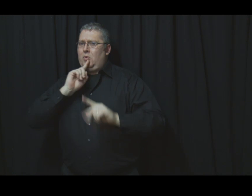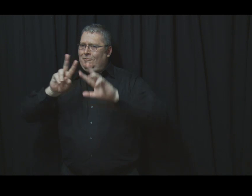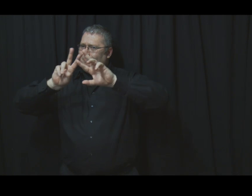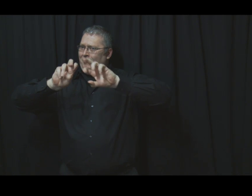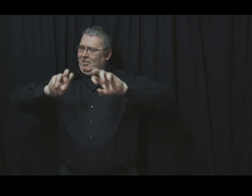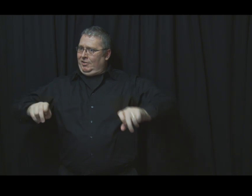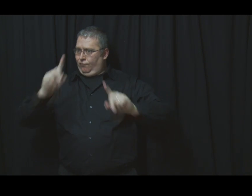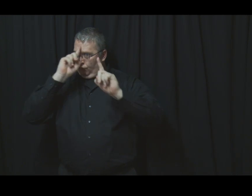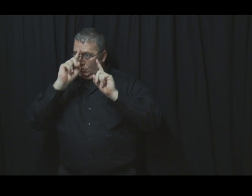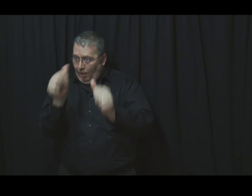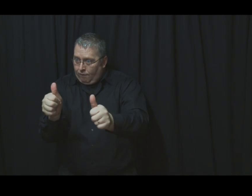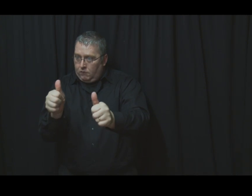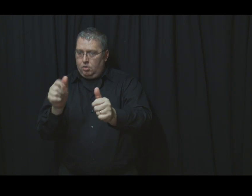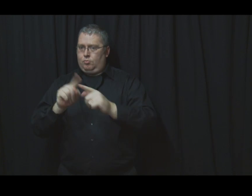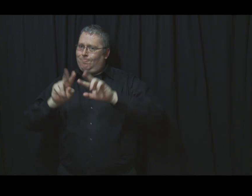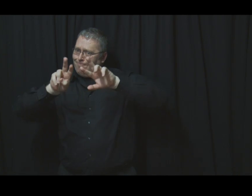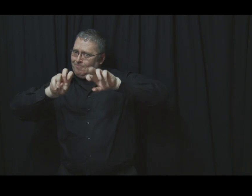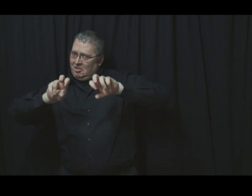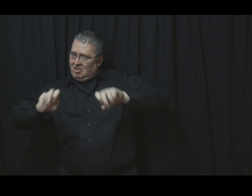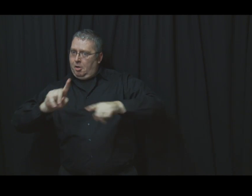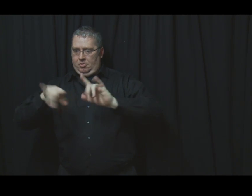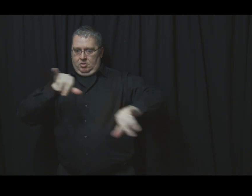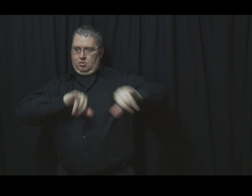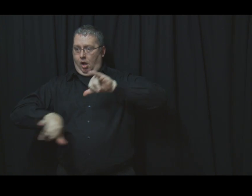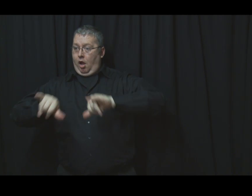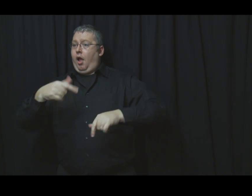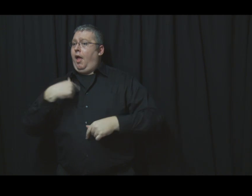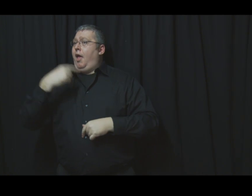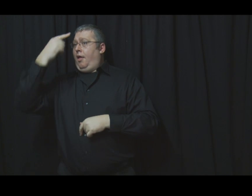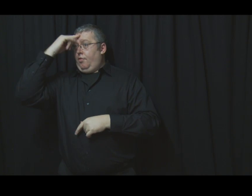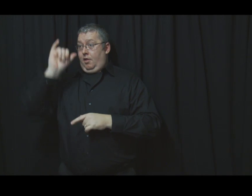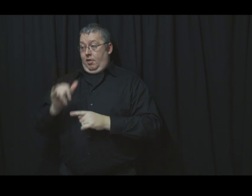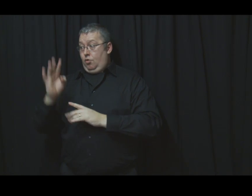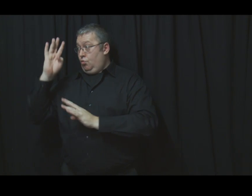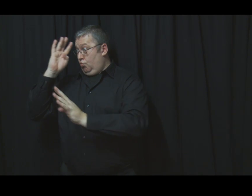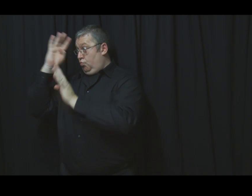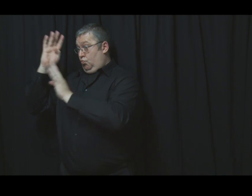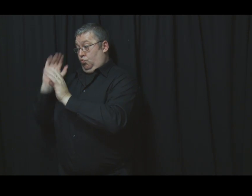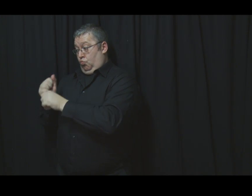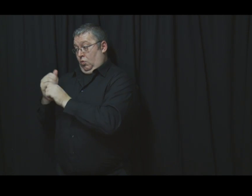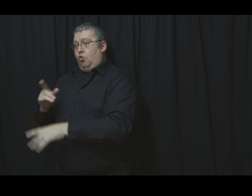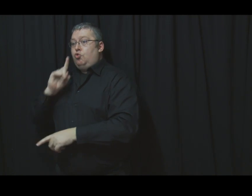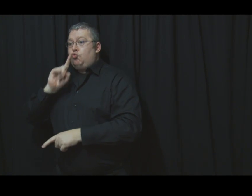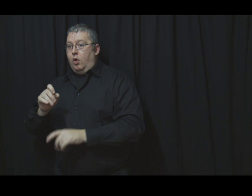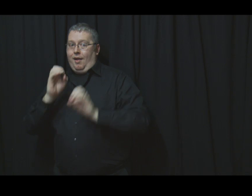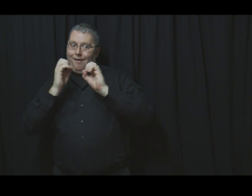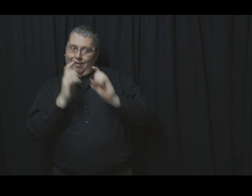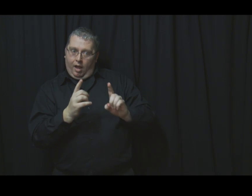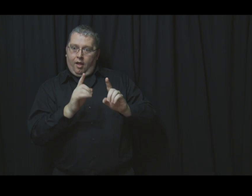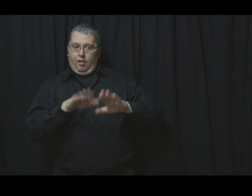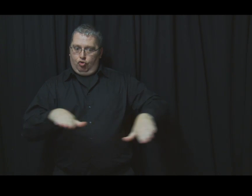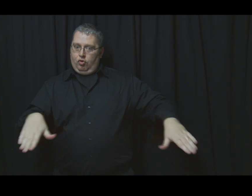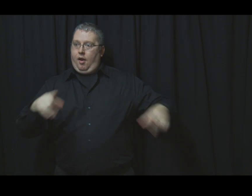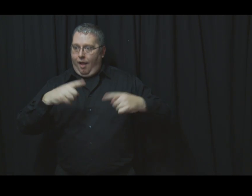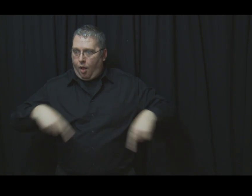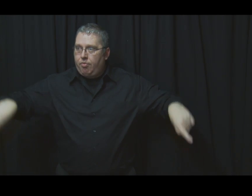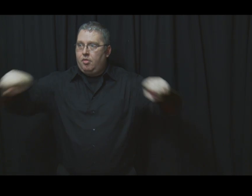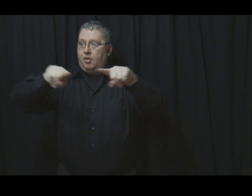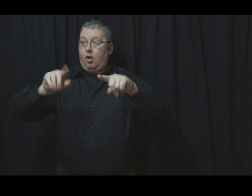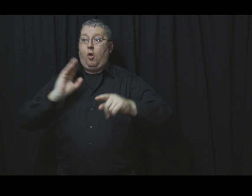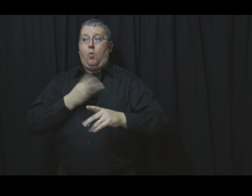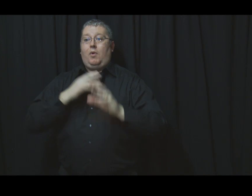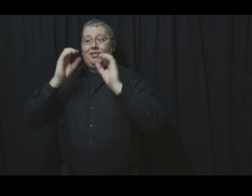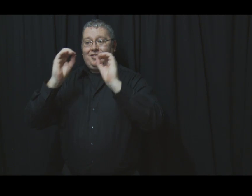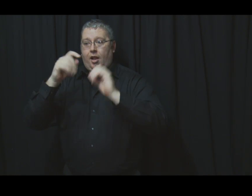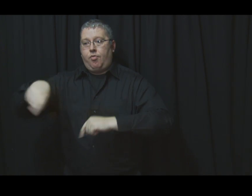think in the right terms about science. I believe it's the creationists that should be educating the kids out there, because we're teaching